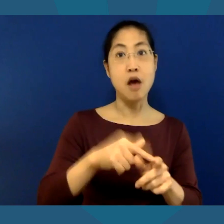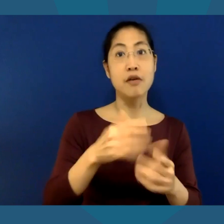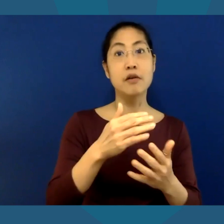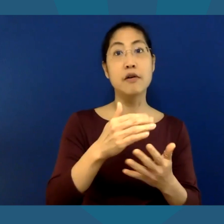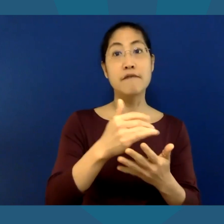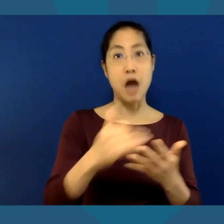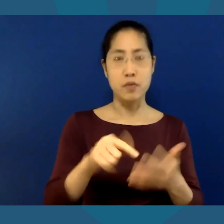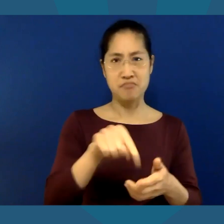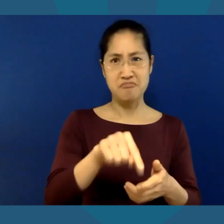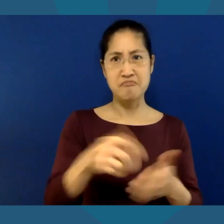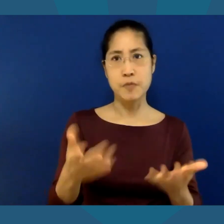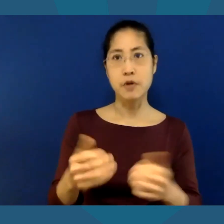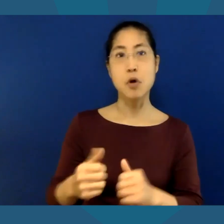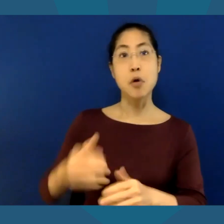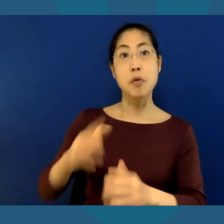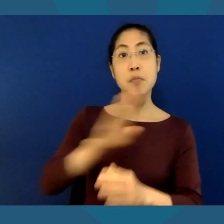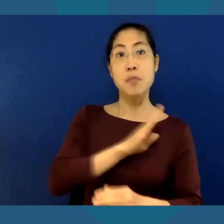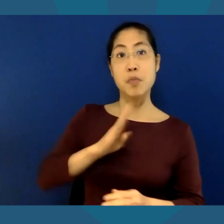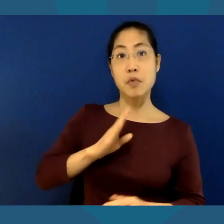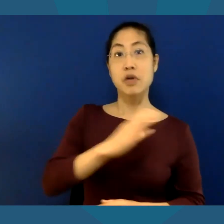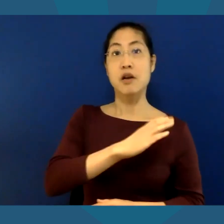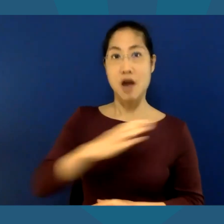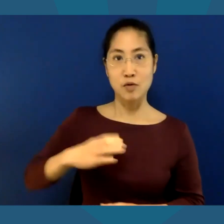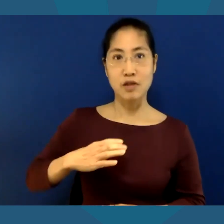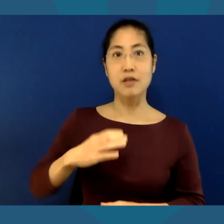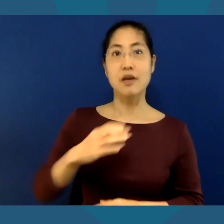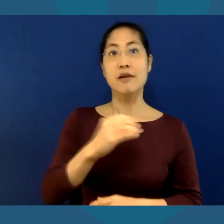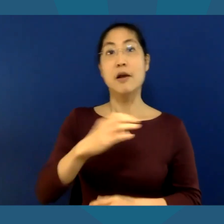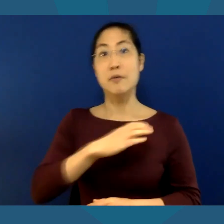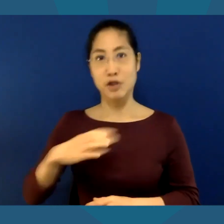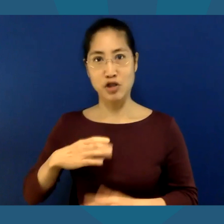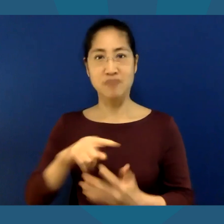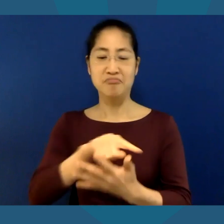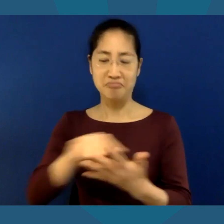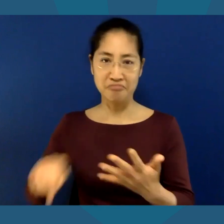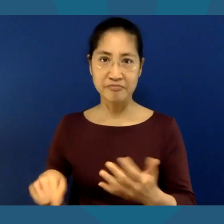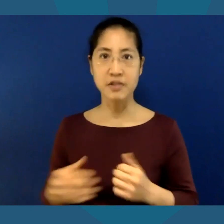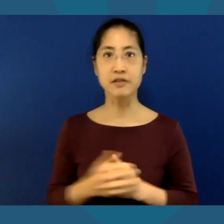boards, councils, and commissions.